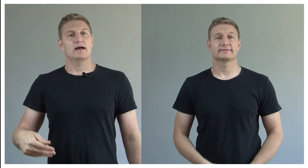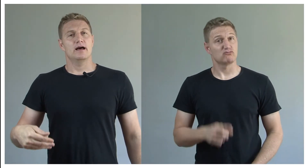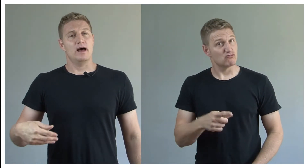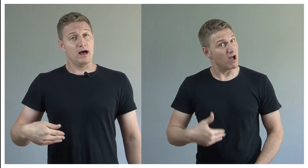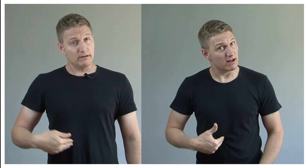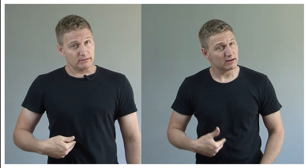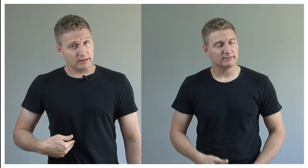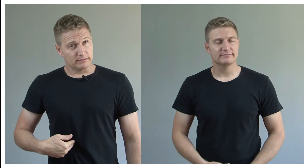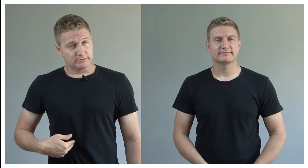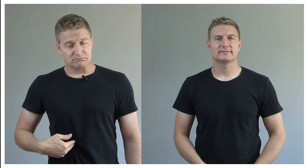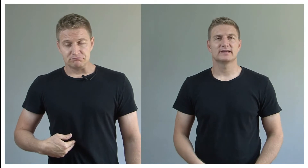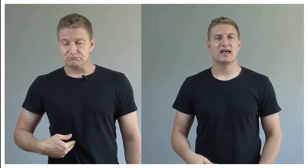Hungry?